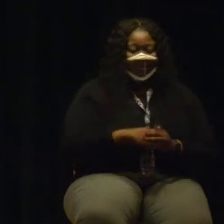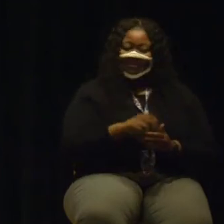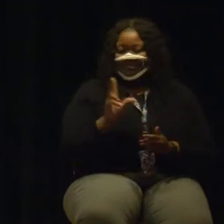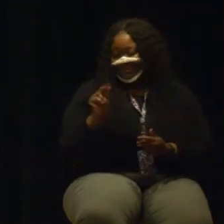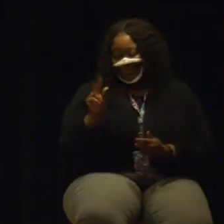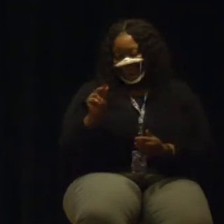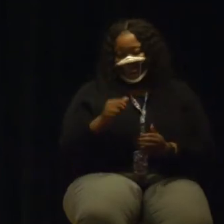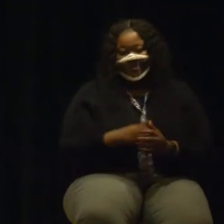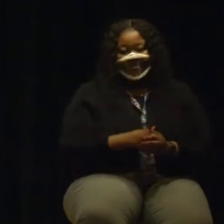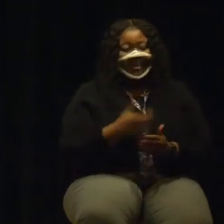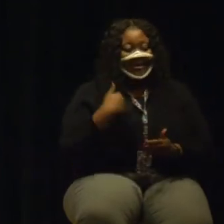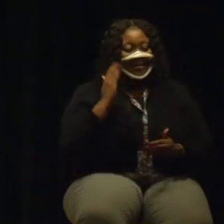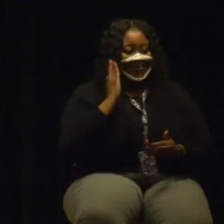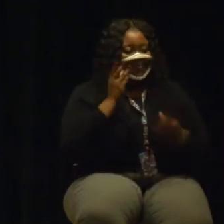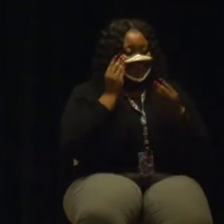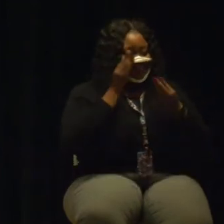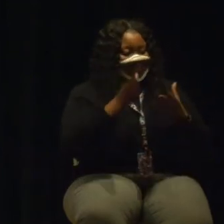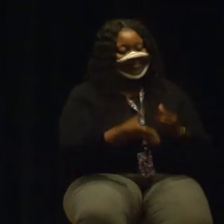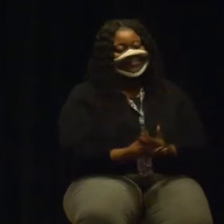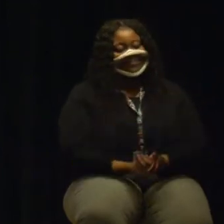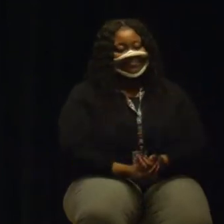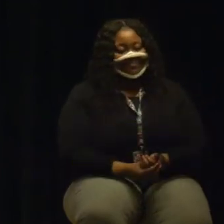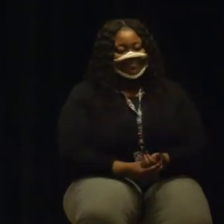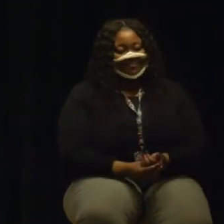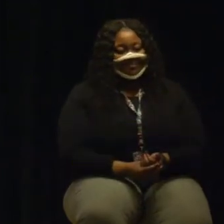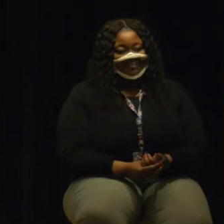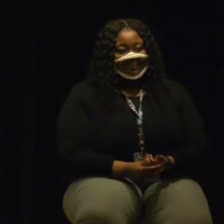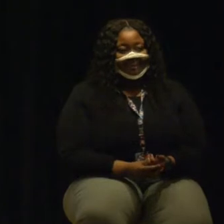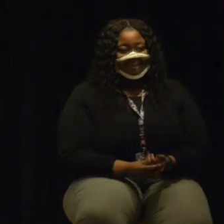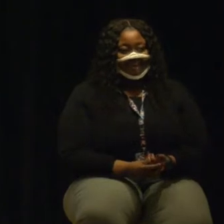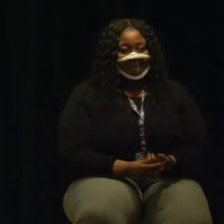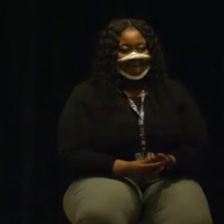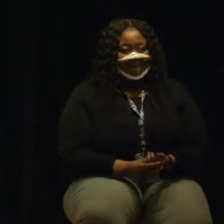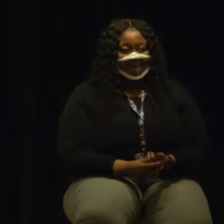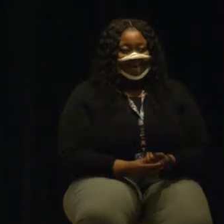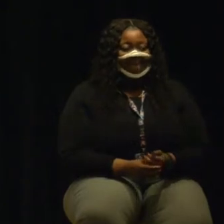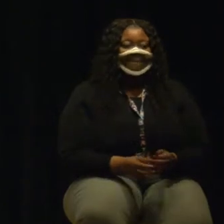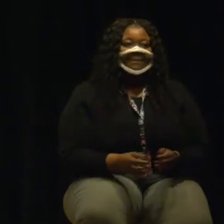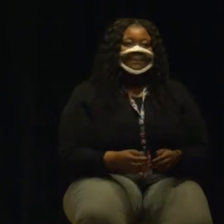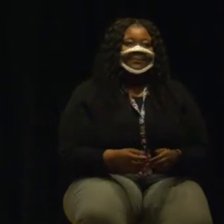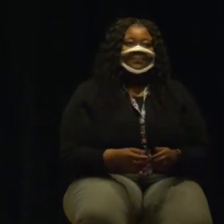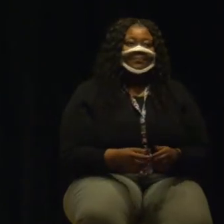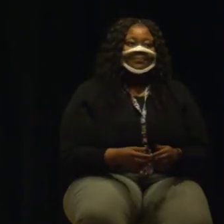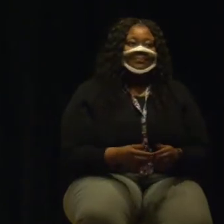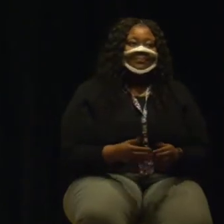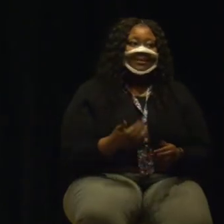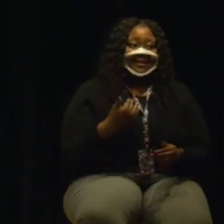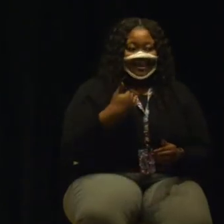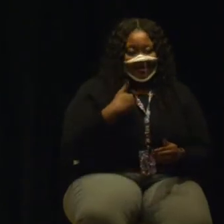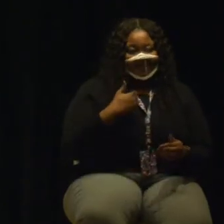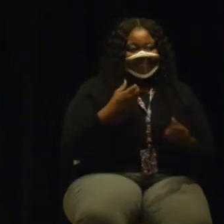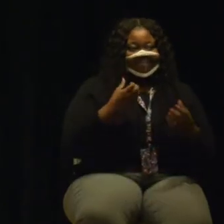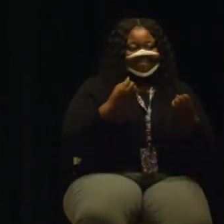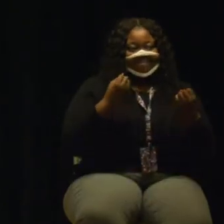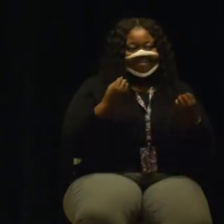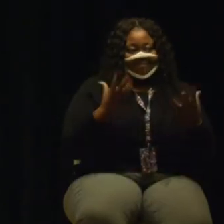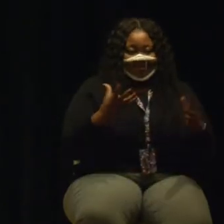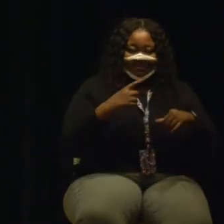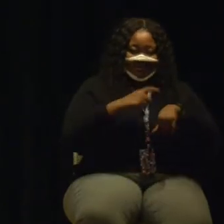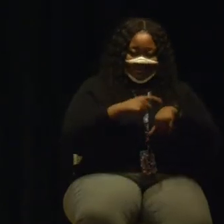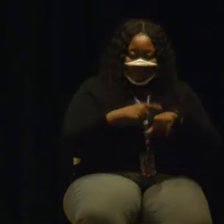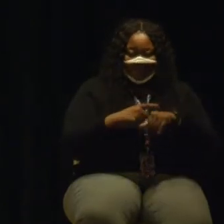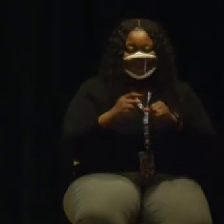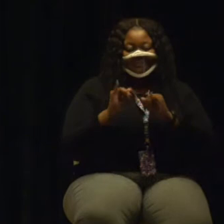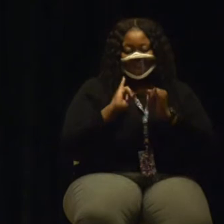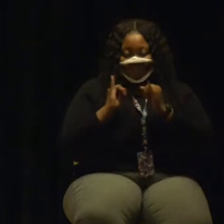a graphic novel. I was so inspired by that book. I thought, you know, but being, you know, having spent so much time in Jack Johnson's world, I picked up a little